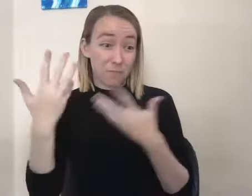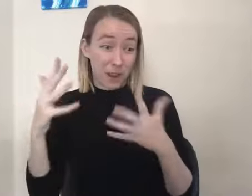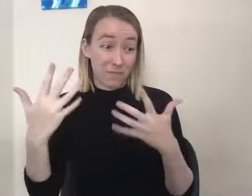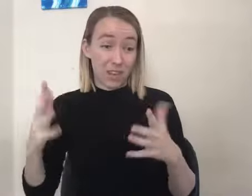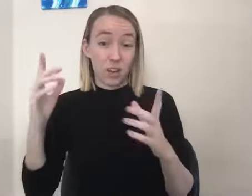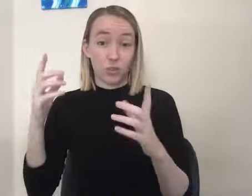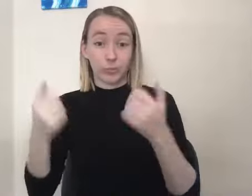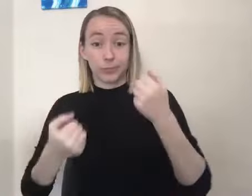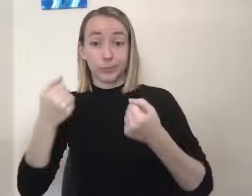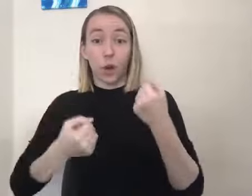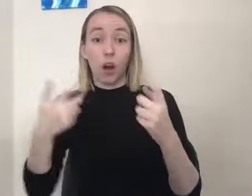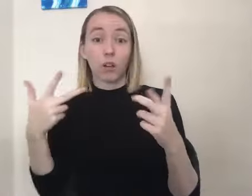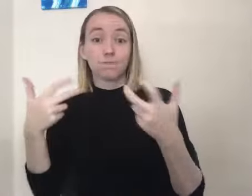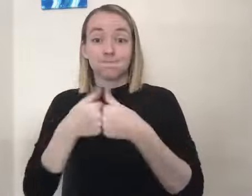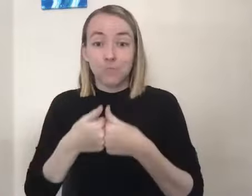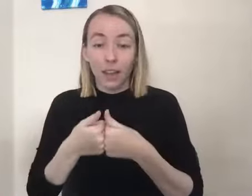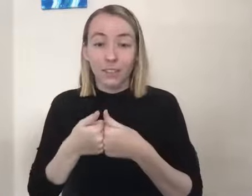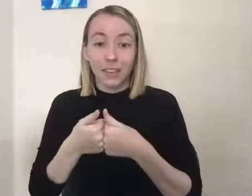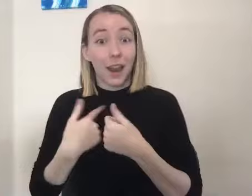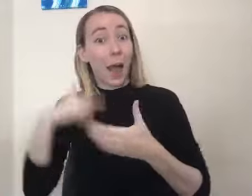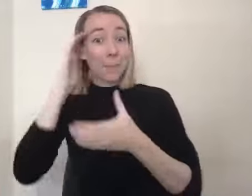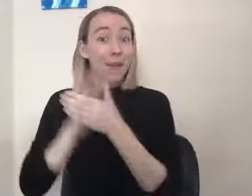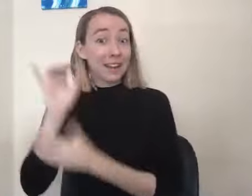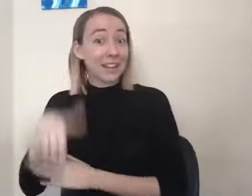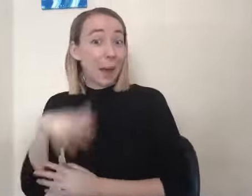man who murdered her son. And that's how she spoke about him. So